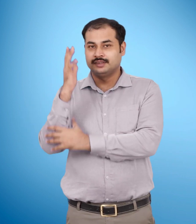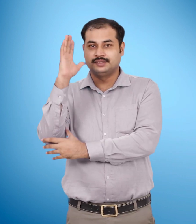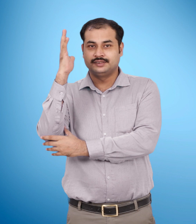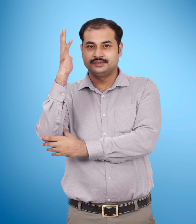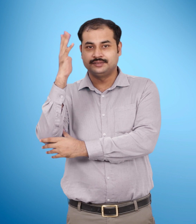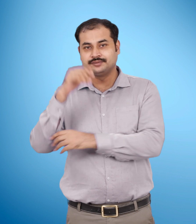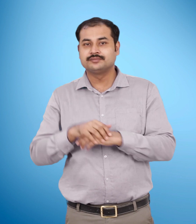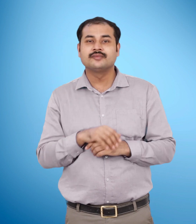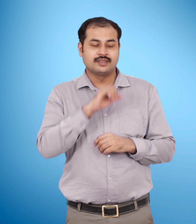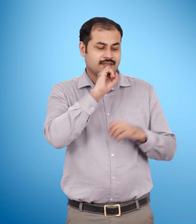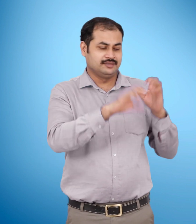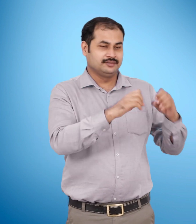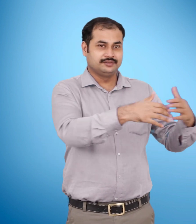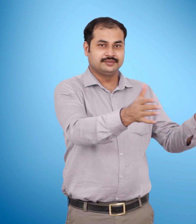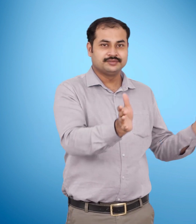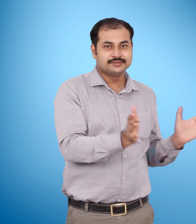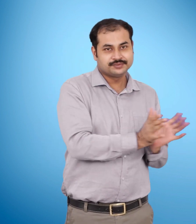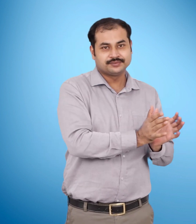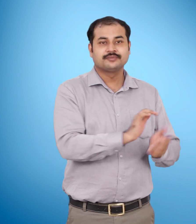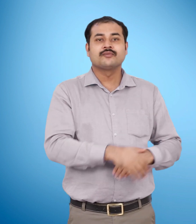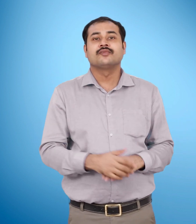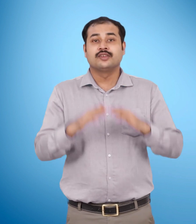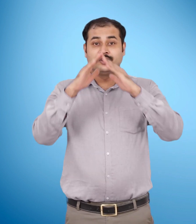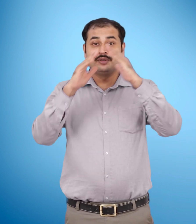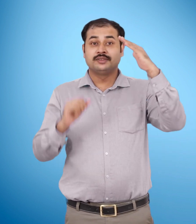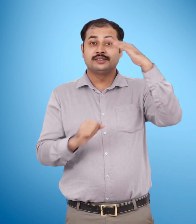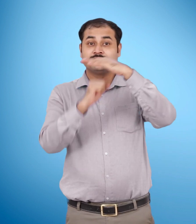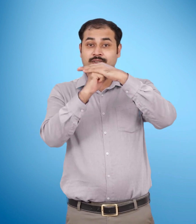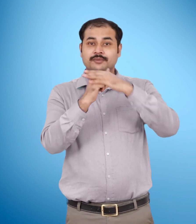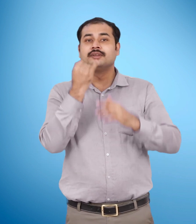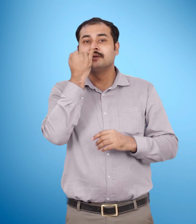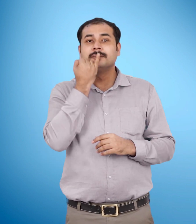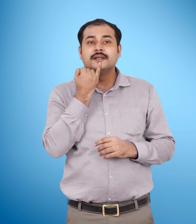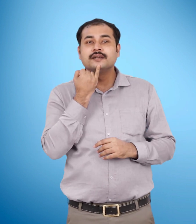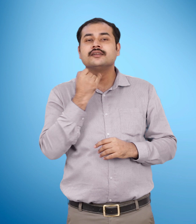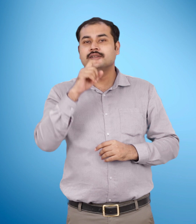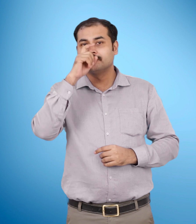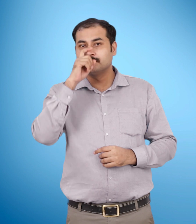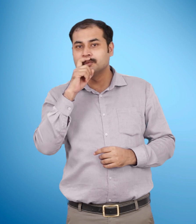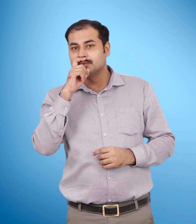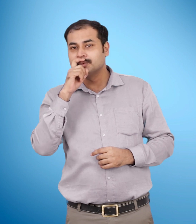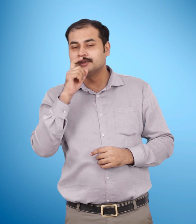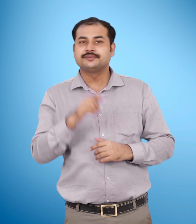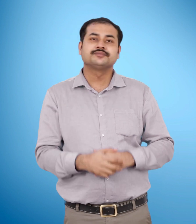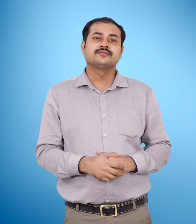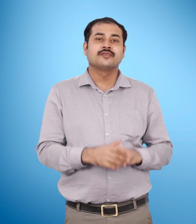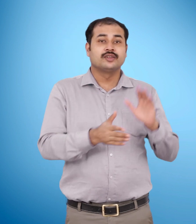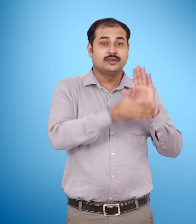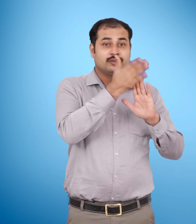plants. dustbin. The roof is pink or blue. The walls